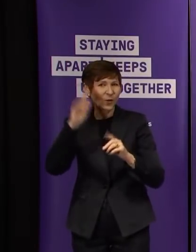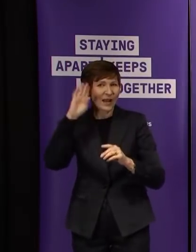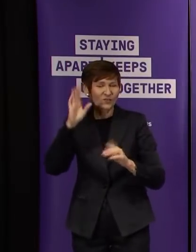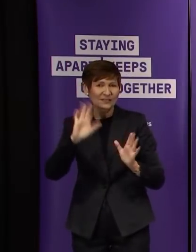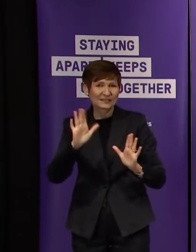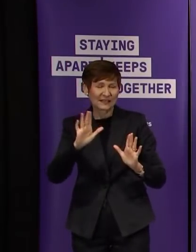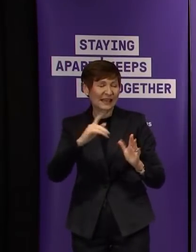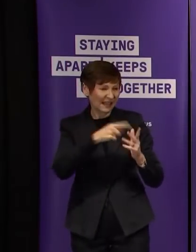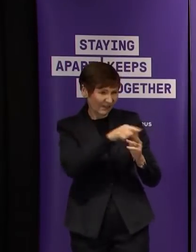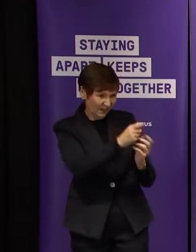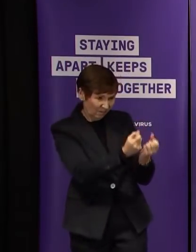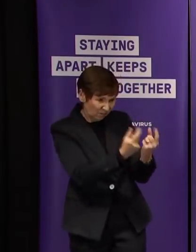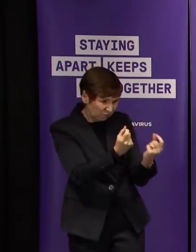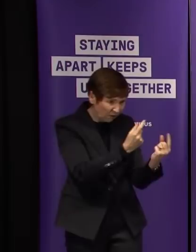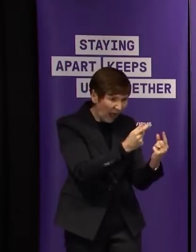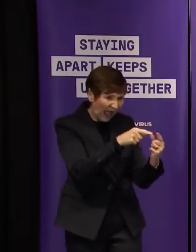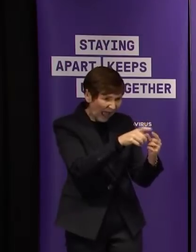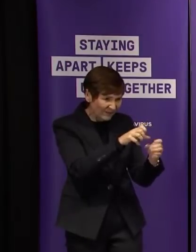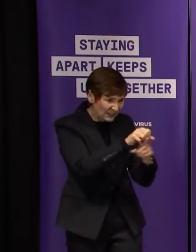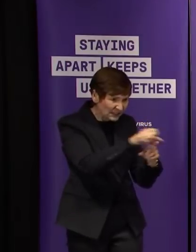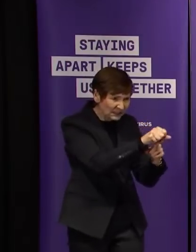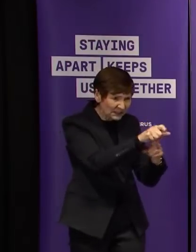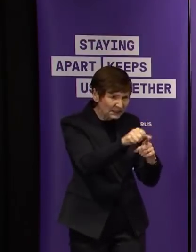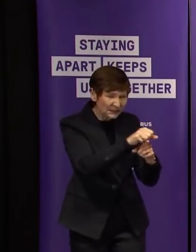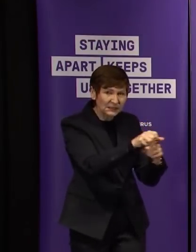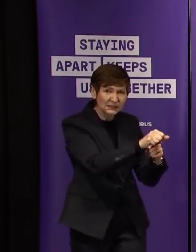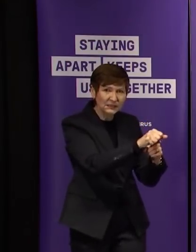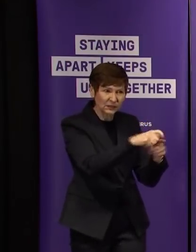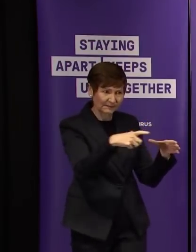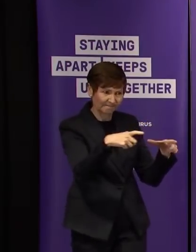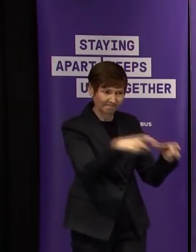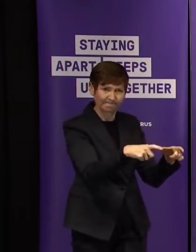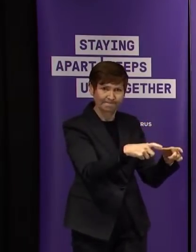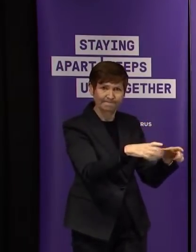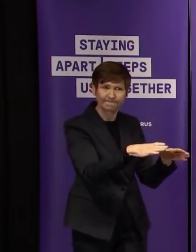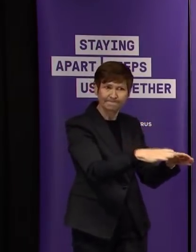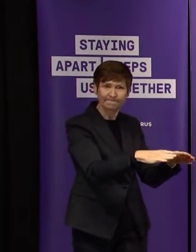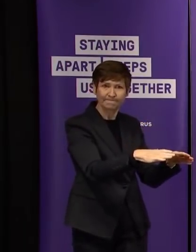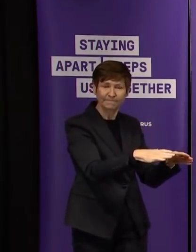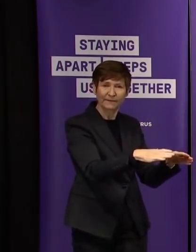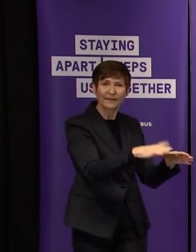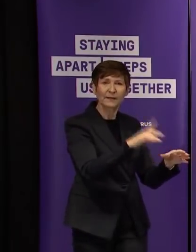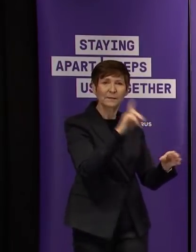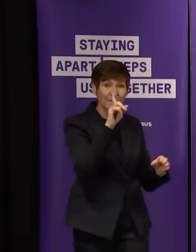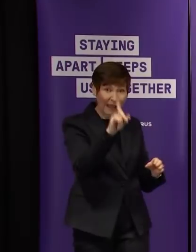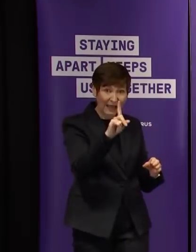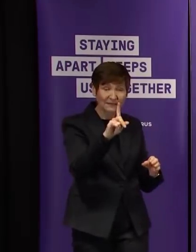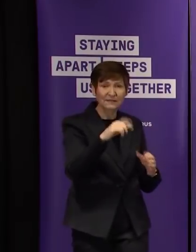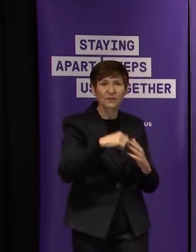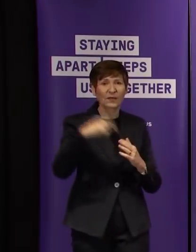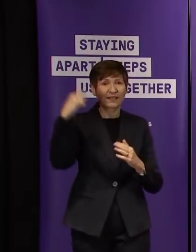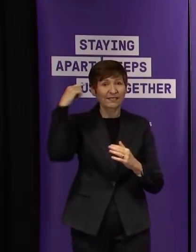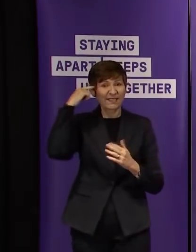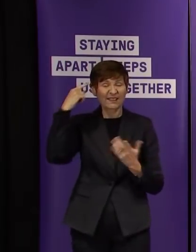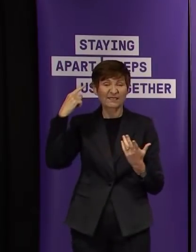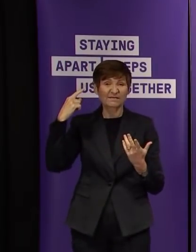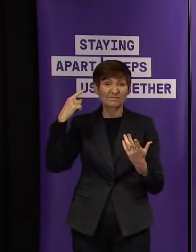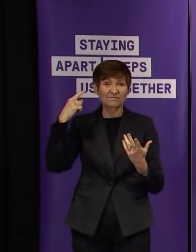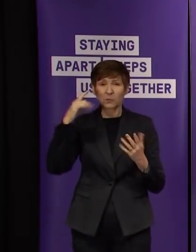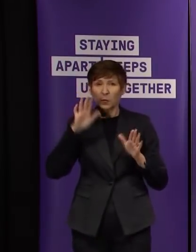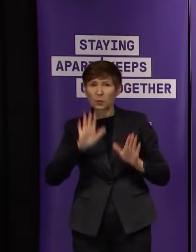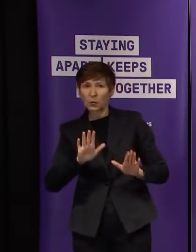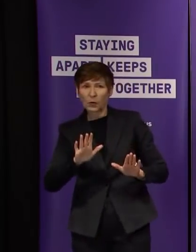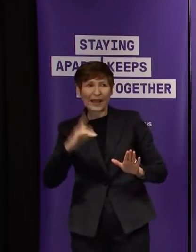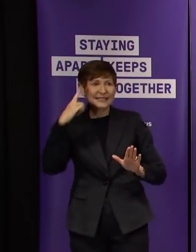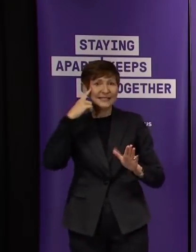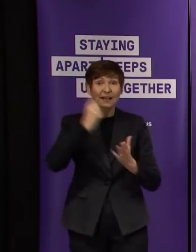it'll be addressed at the time if we get to that. But I think if there's going to be a step back, it'll be those outbreaks that we just need to manage on their